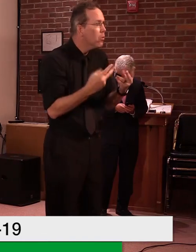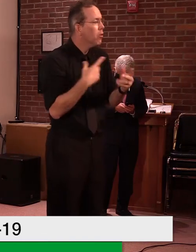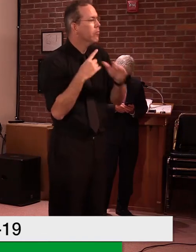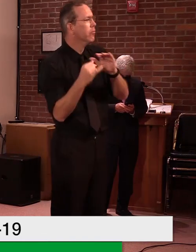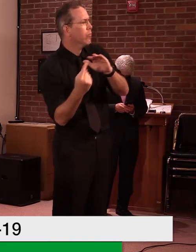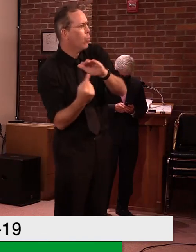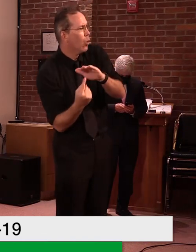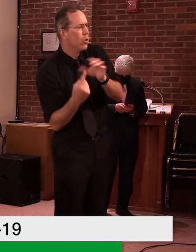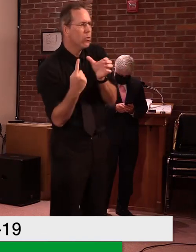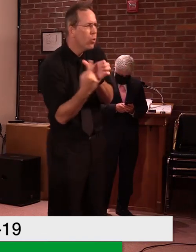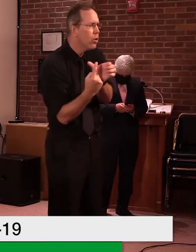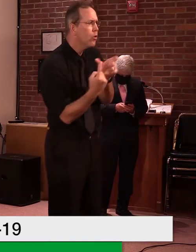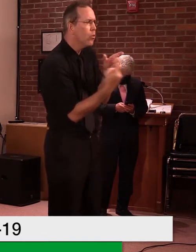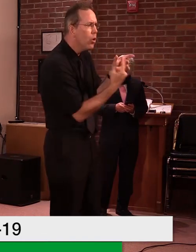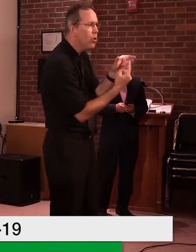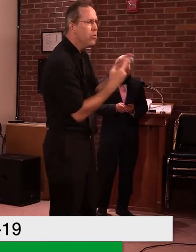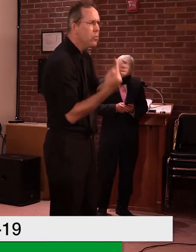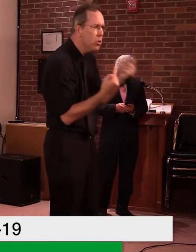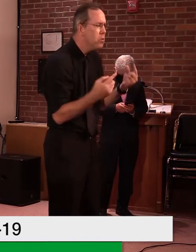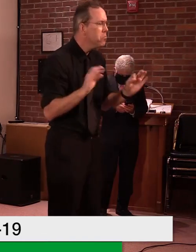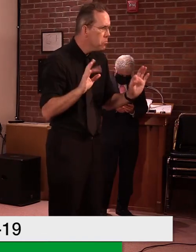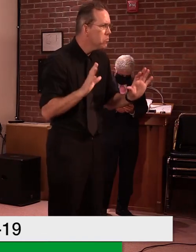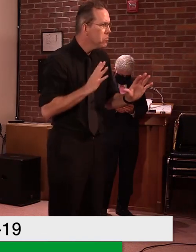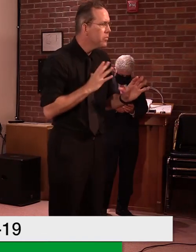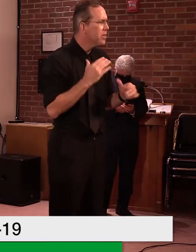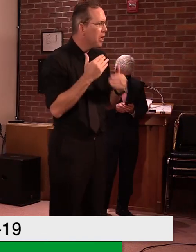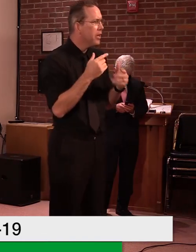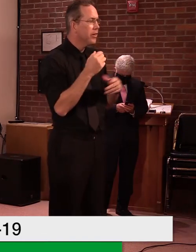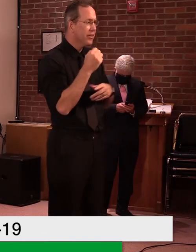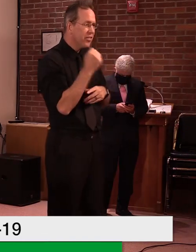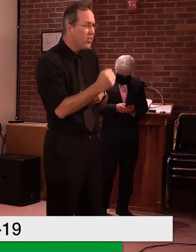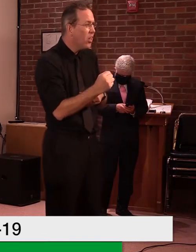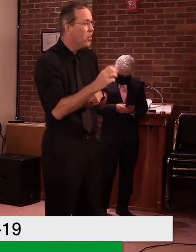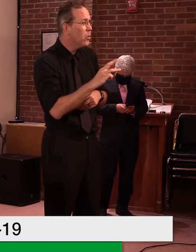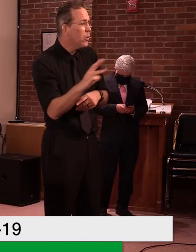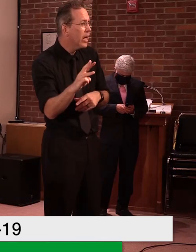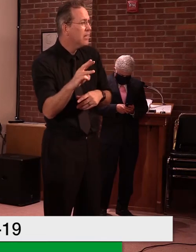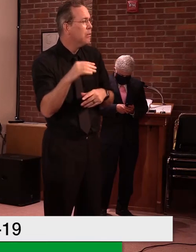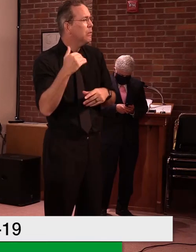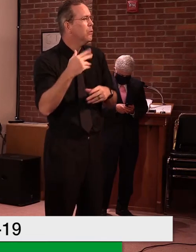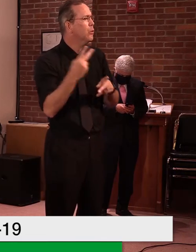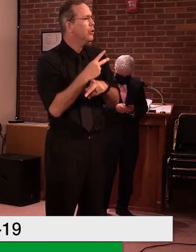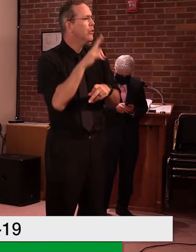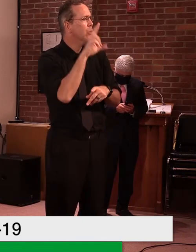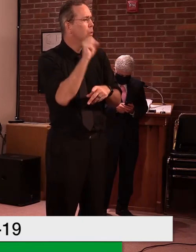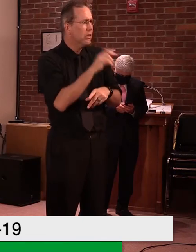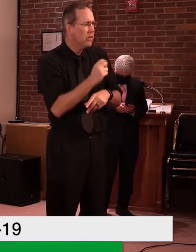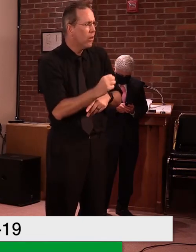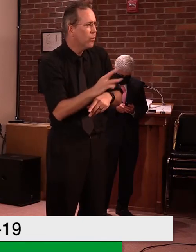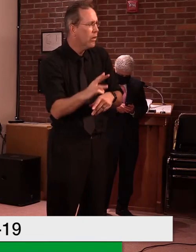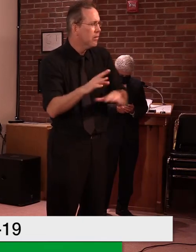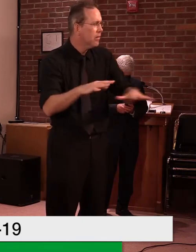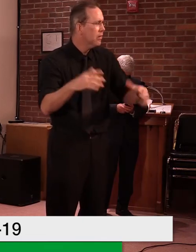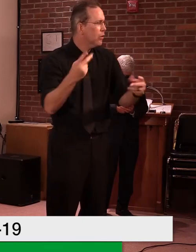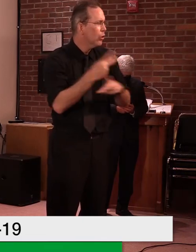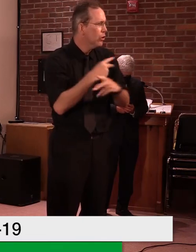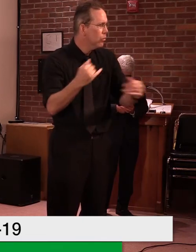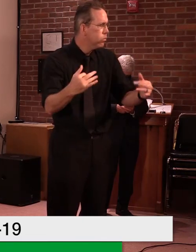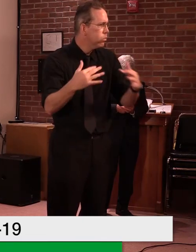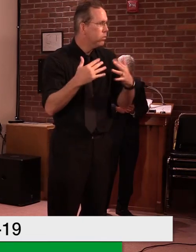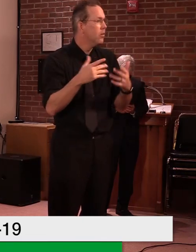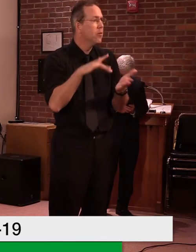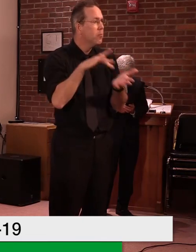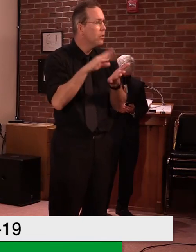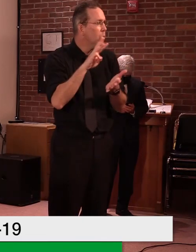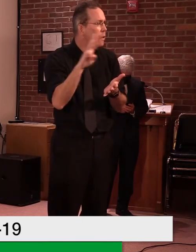the Sun Belt, the South and the West, and we're seeing in the Midwest right now this resurgence and